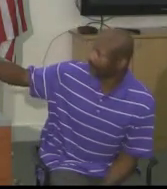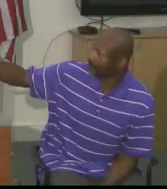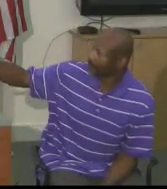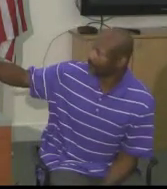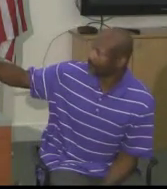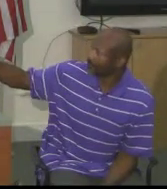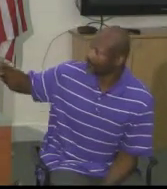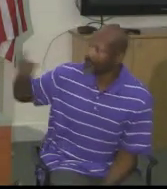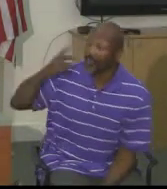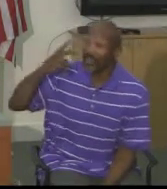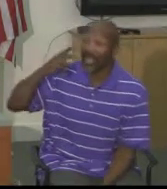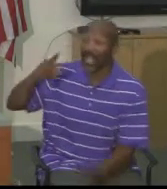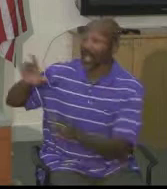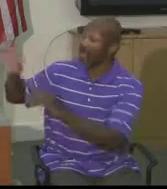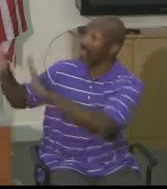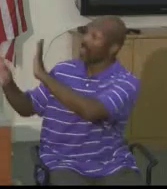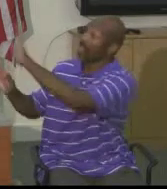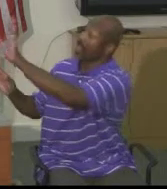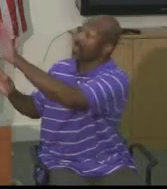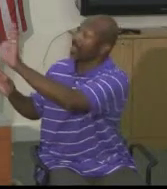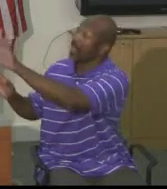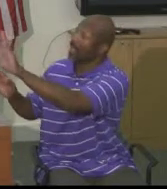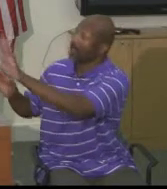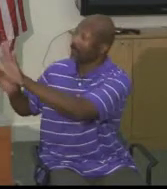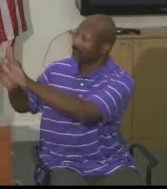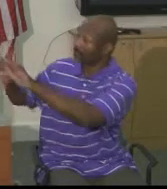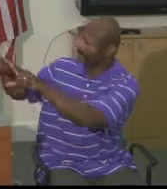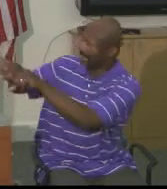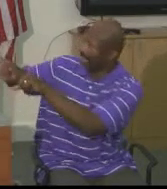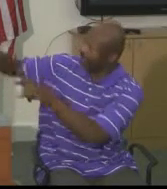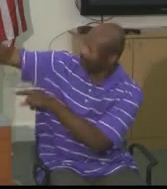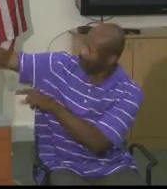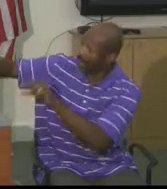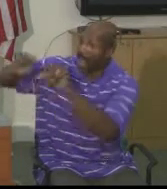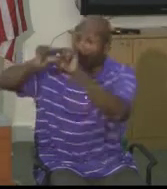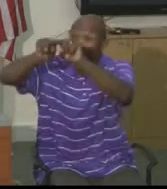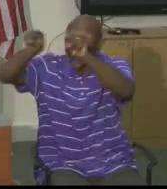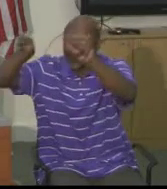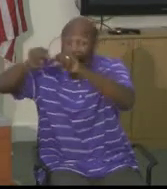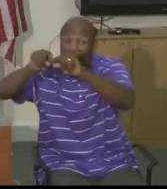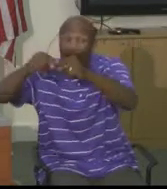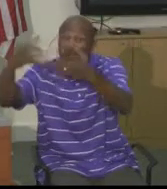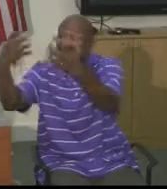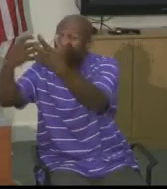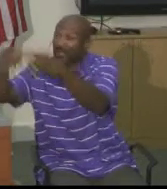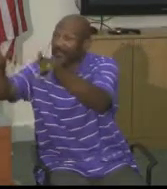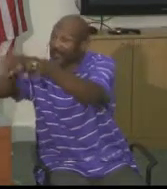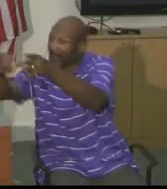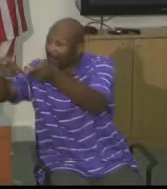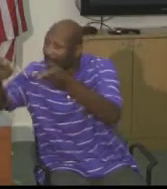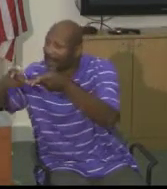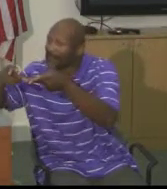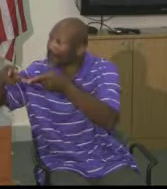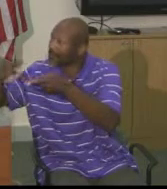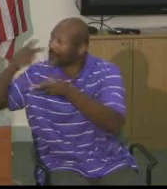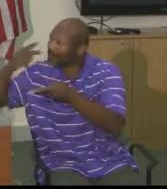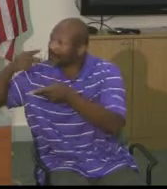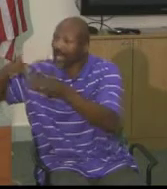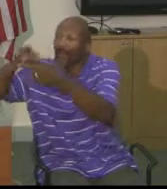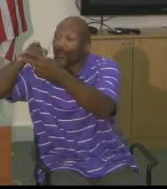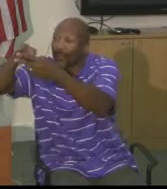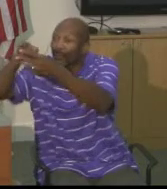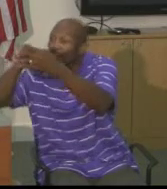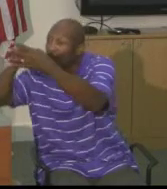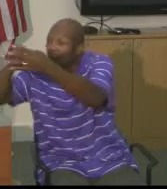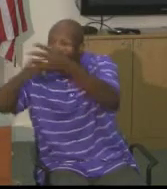So, if you look at the left portion, they line up. The connector squares in the same place. You'll see that the screw holes